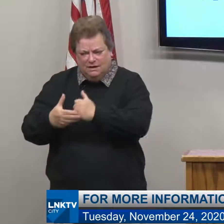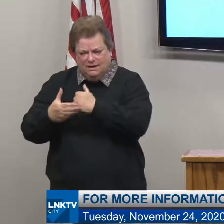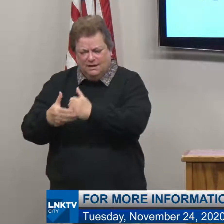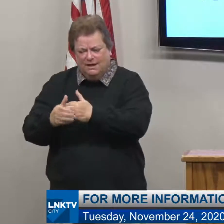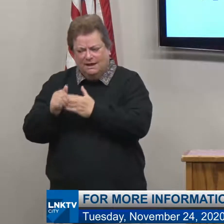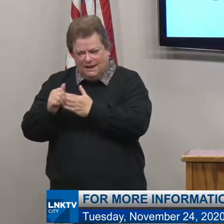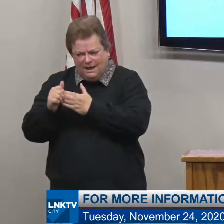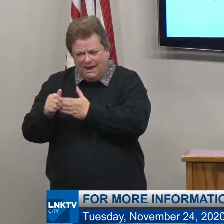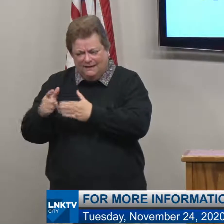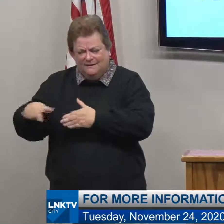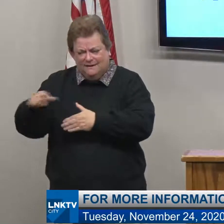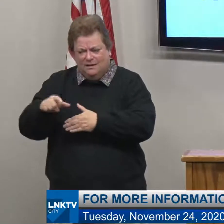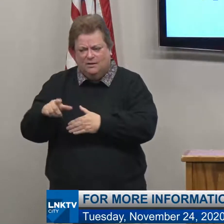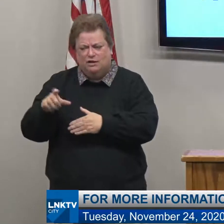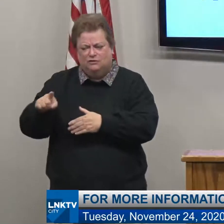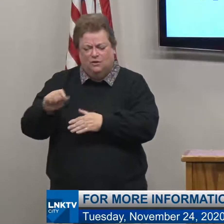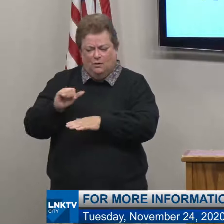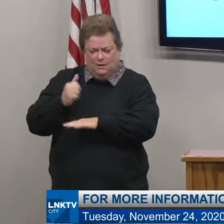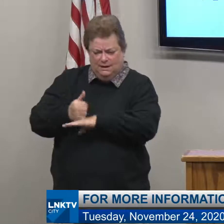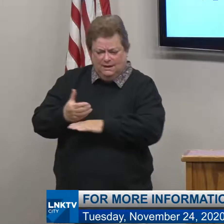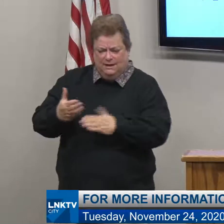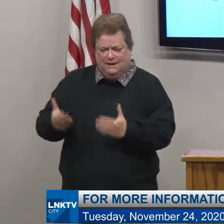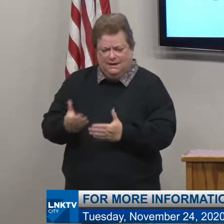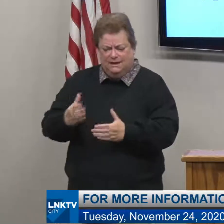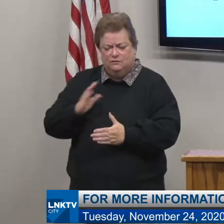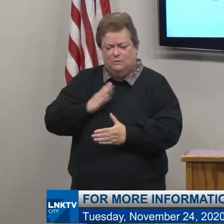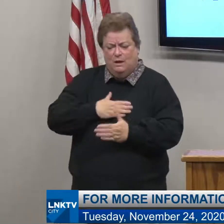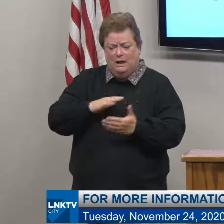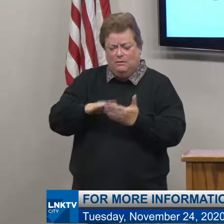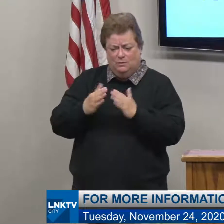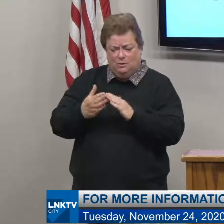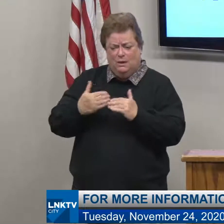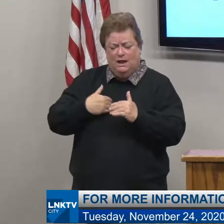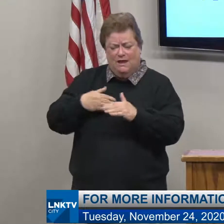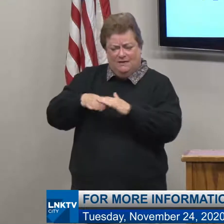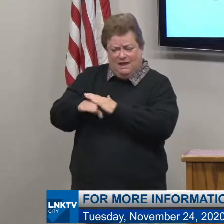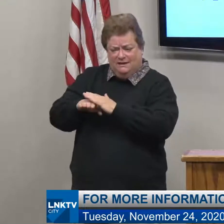things so they can be located here, so our community has access to